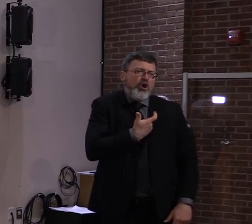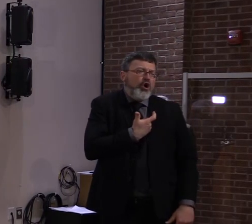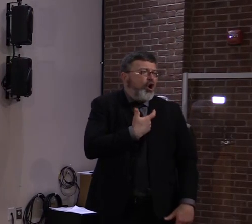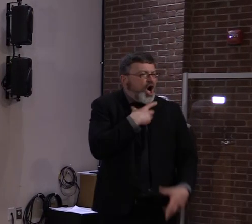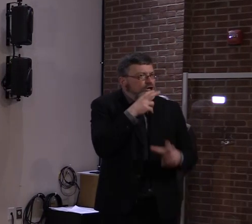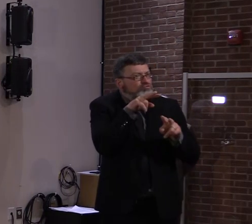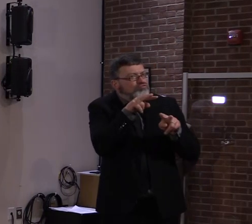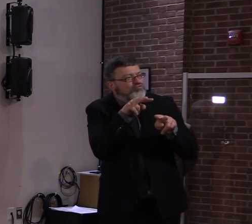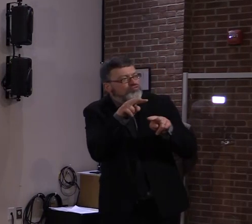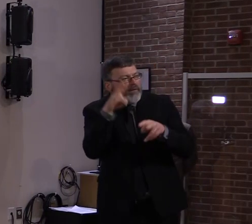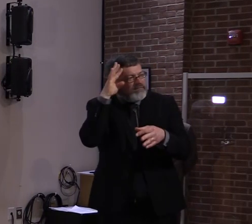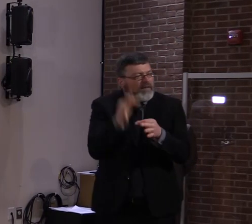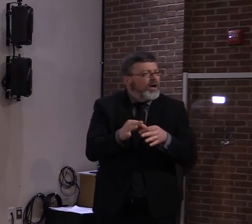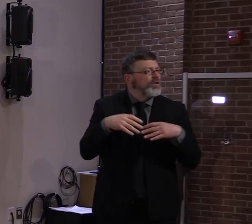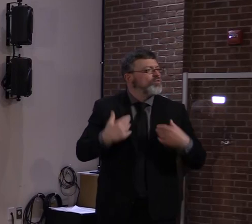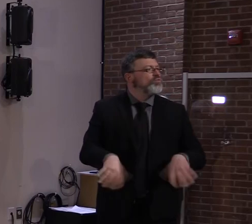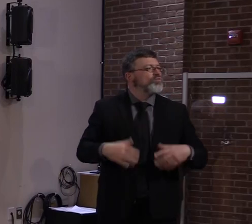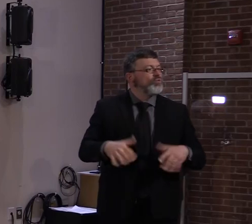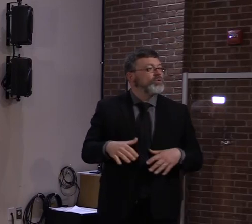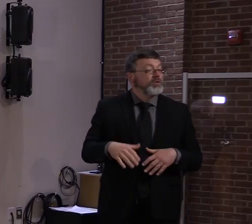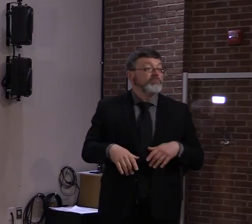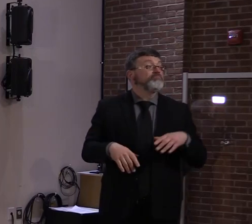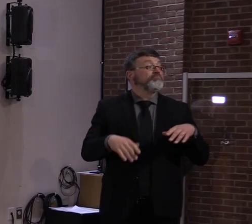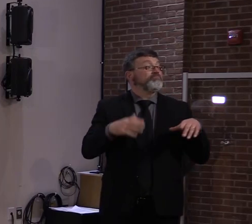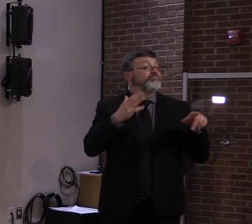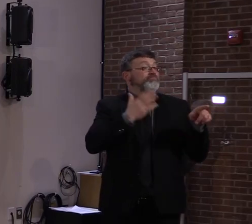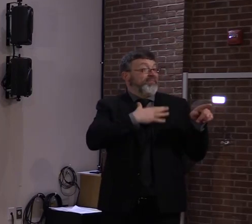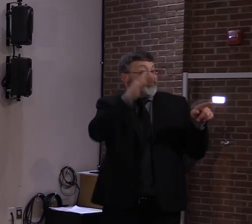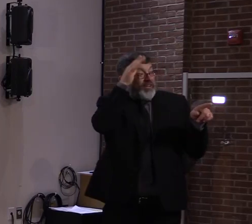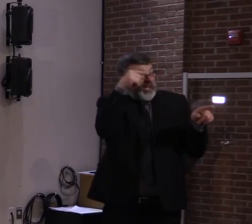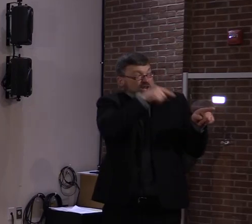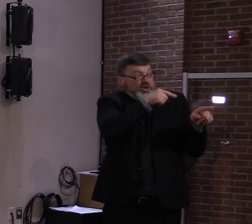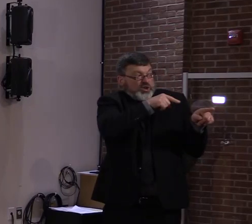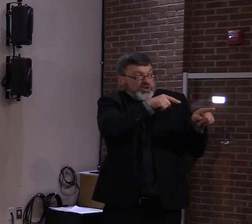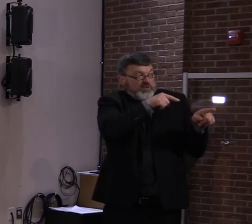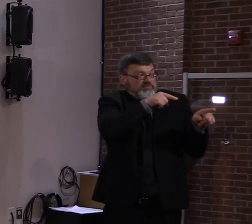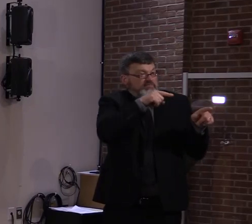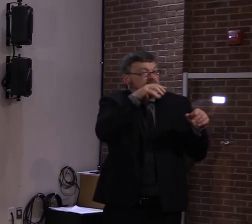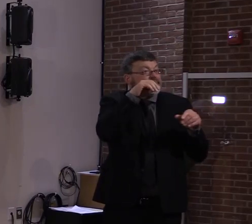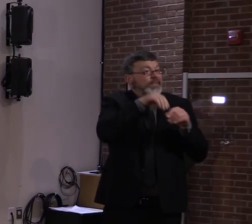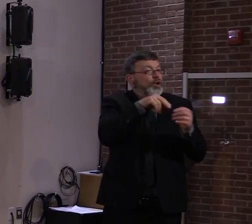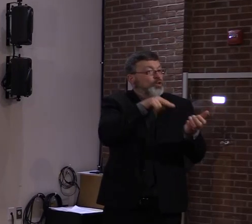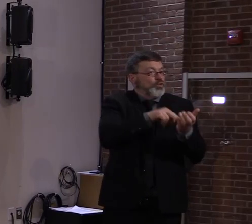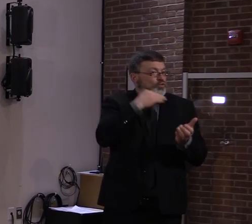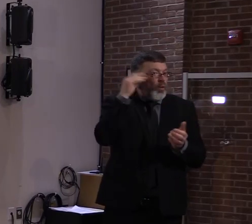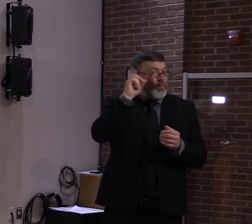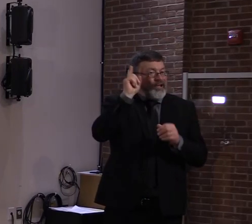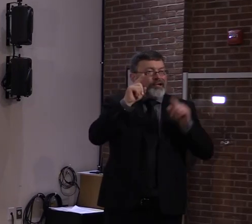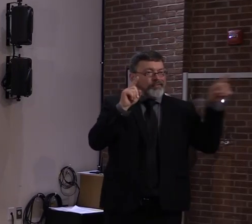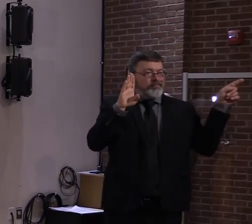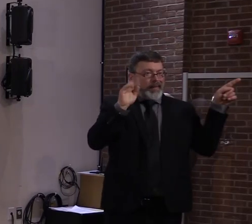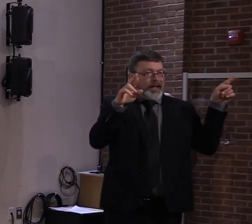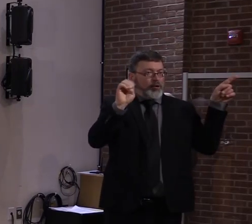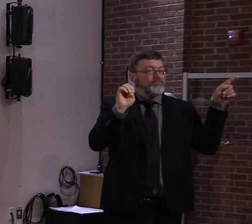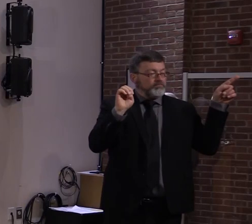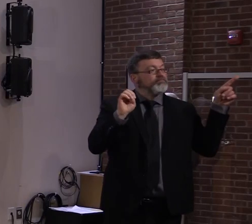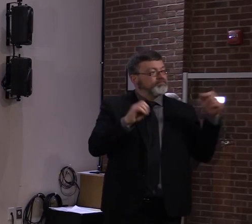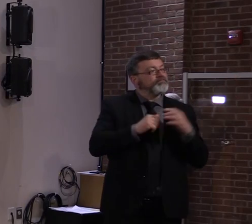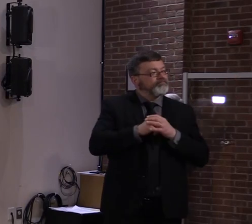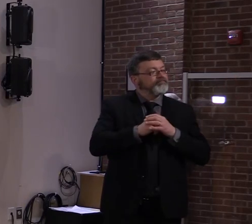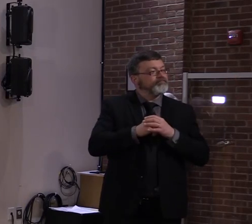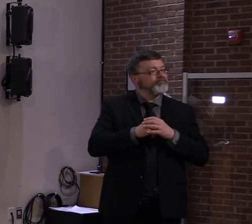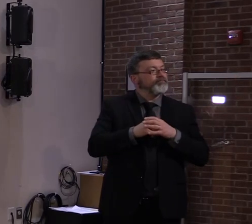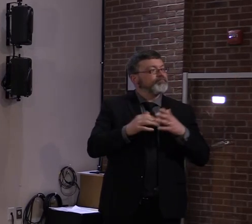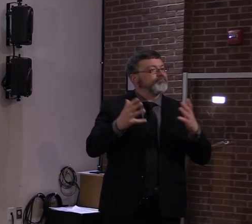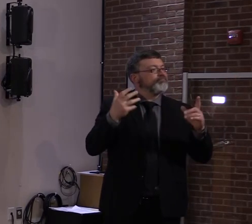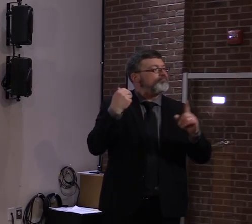in Barrie. In just the last 2 weeks, there have been two positive cases from staff members, resulting